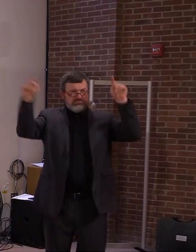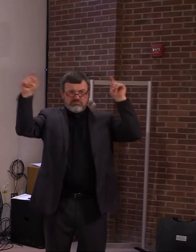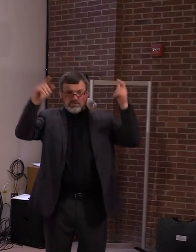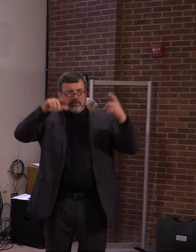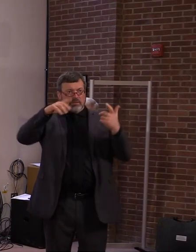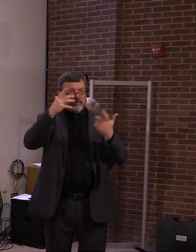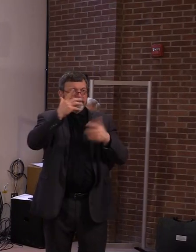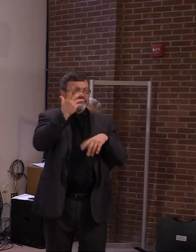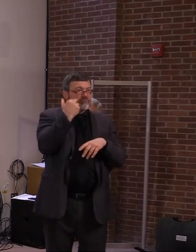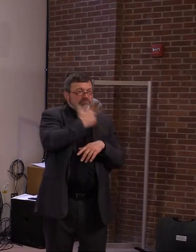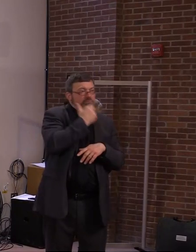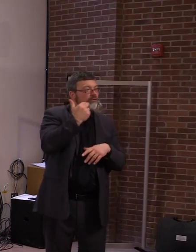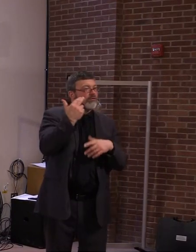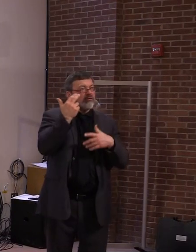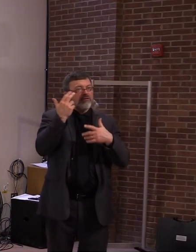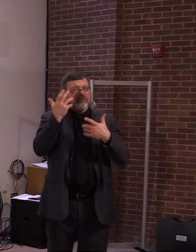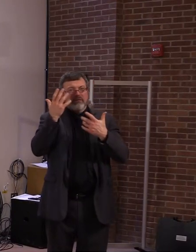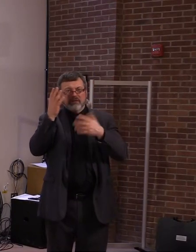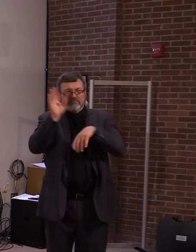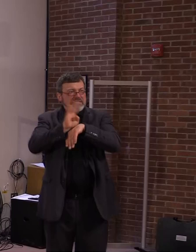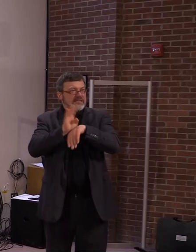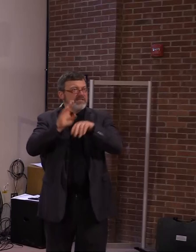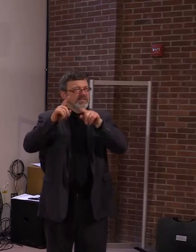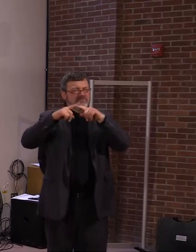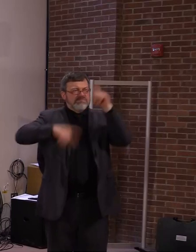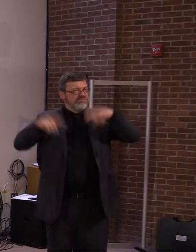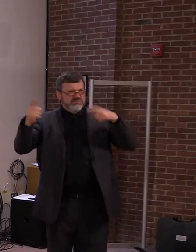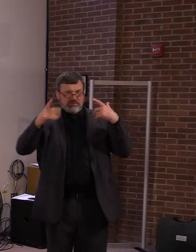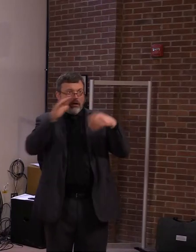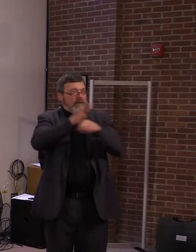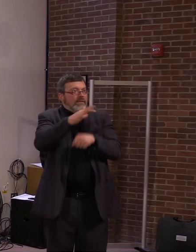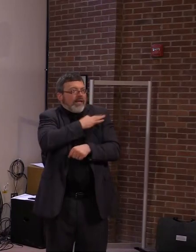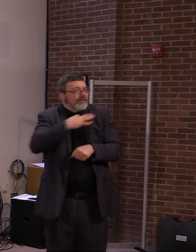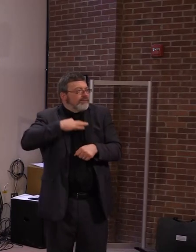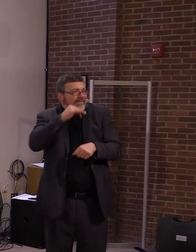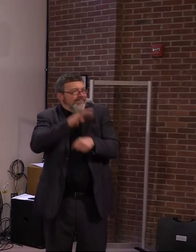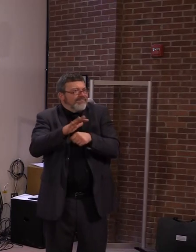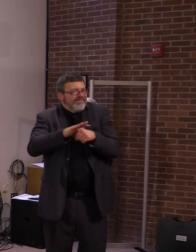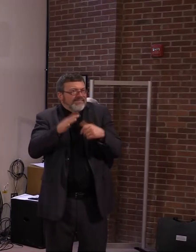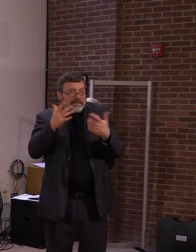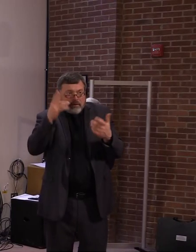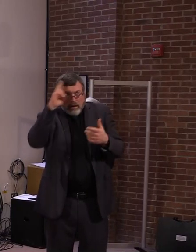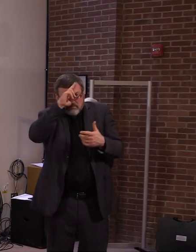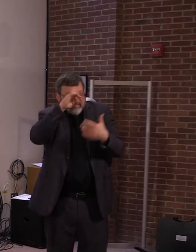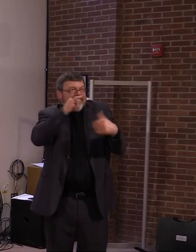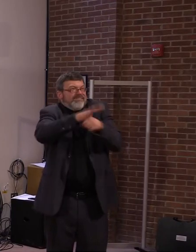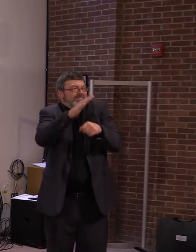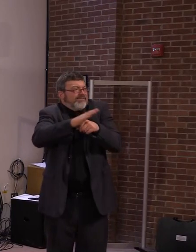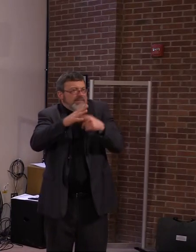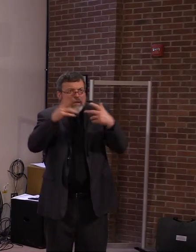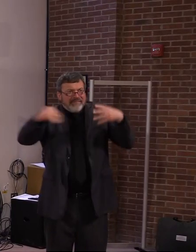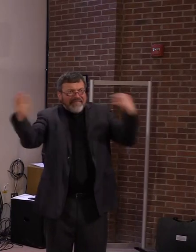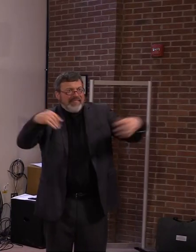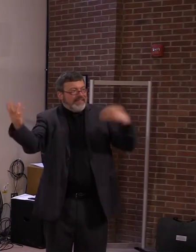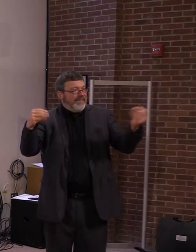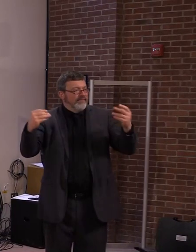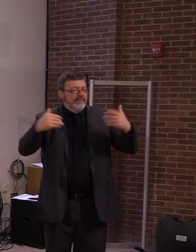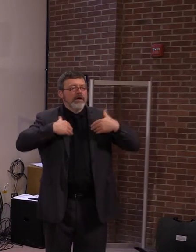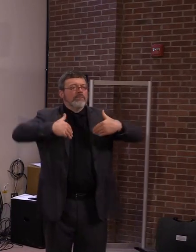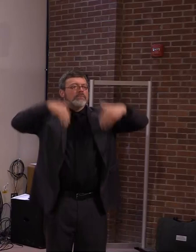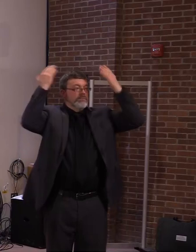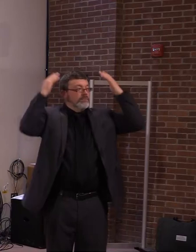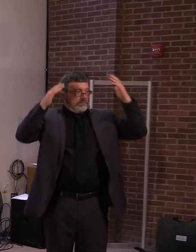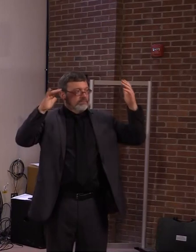in every sector across Vermont. And this is affecting our entire country, but it's impacting Vermont.